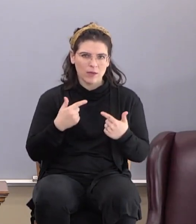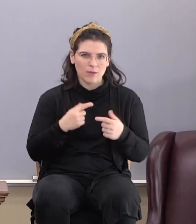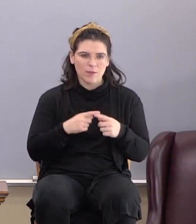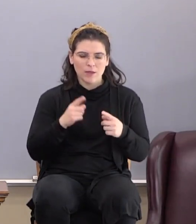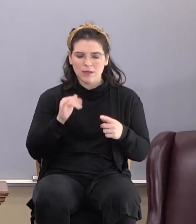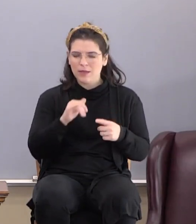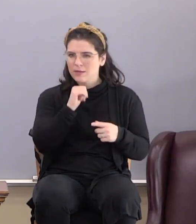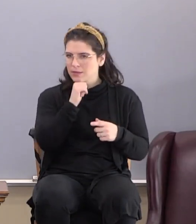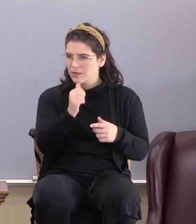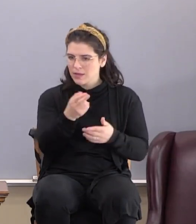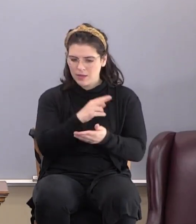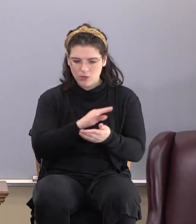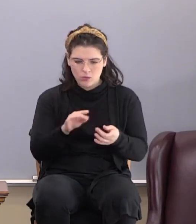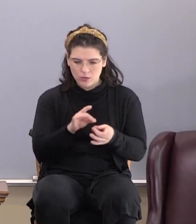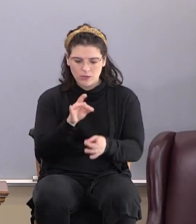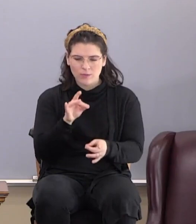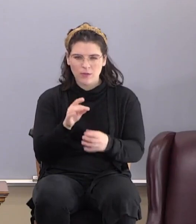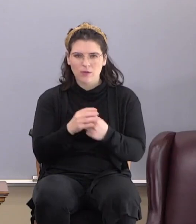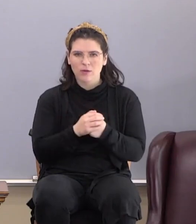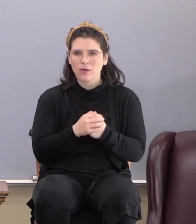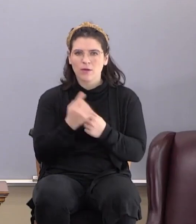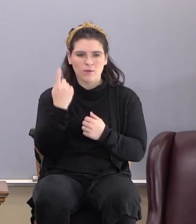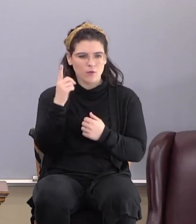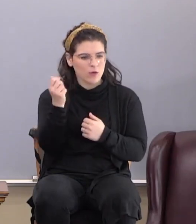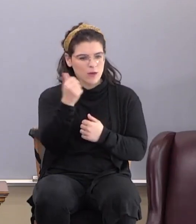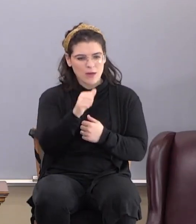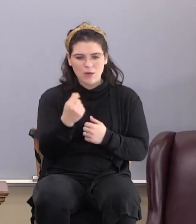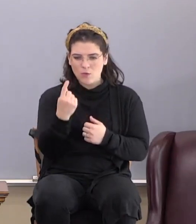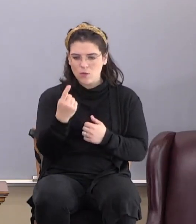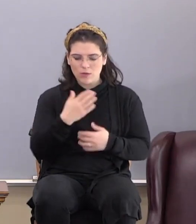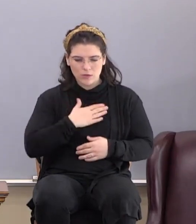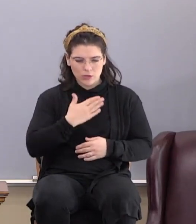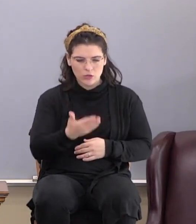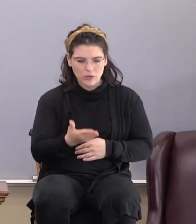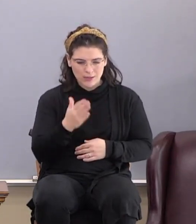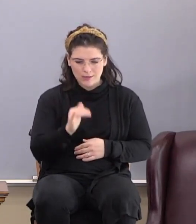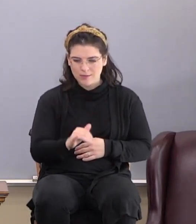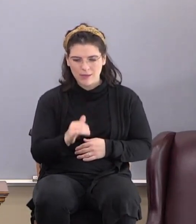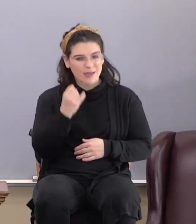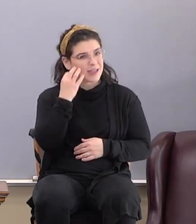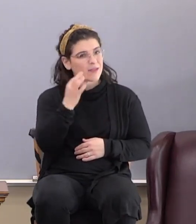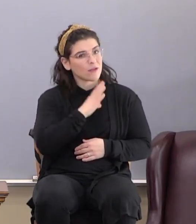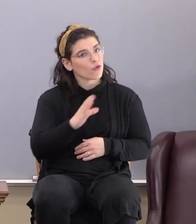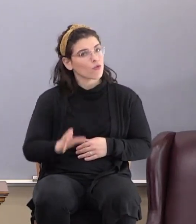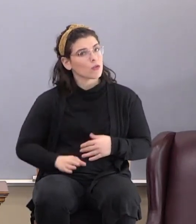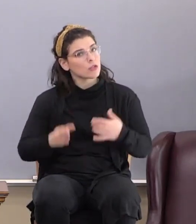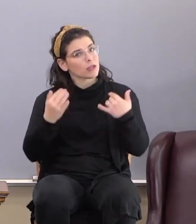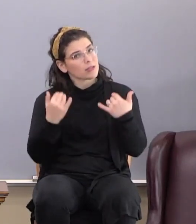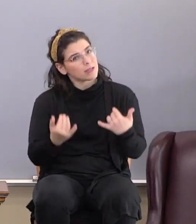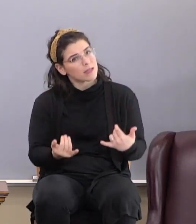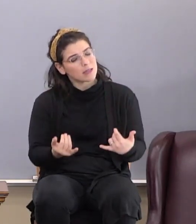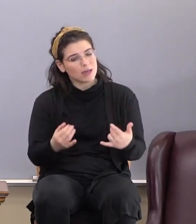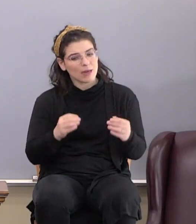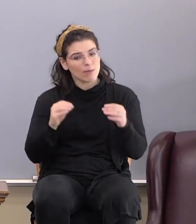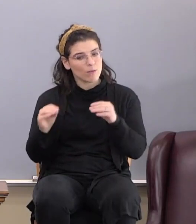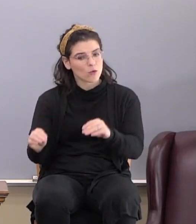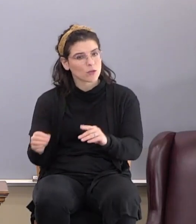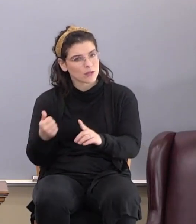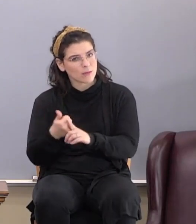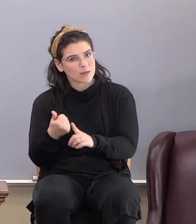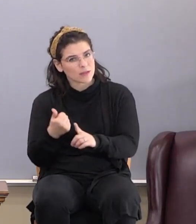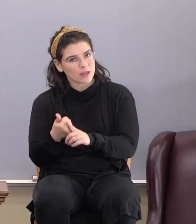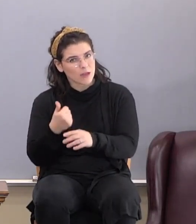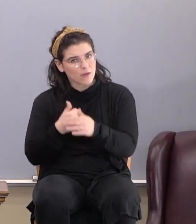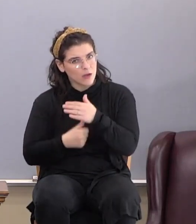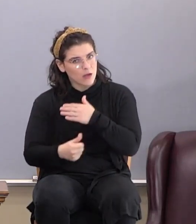not the Holy Spirit. For anyone to suggest that, you know, if a Christian today places themselves